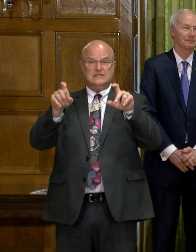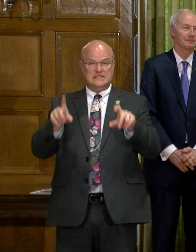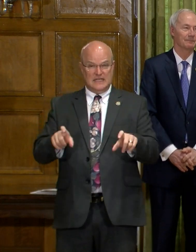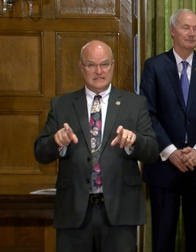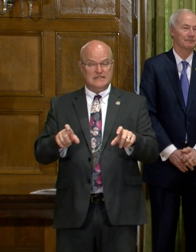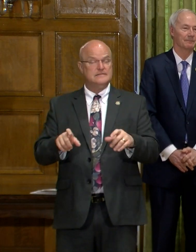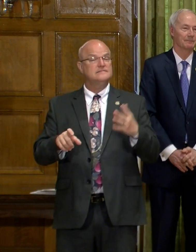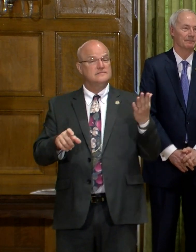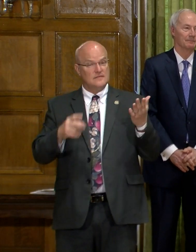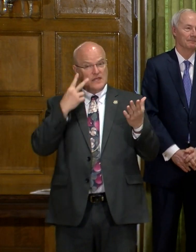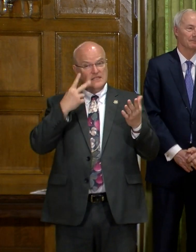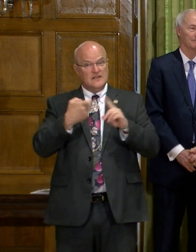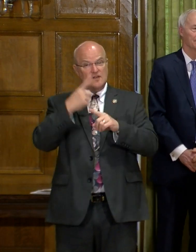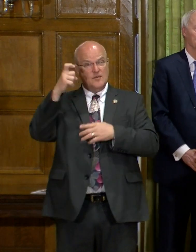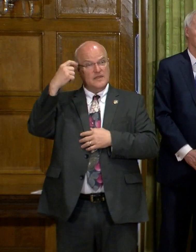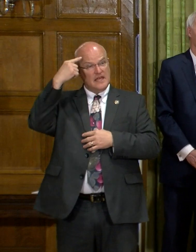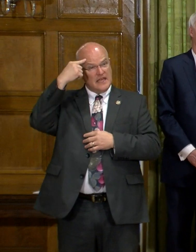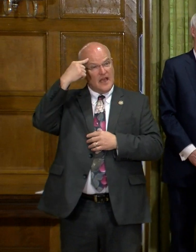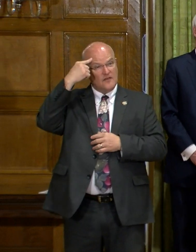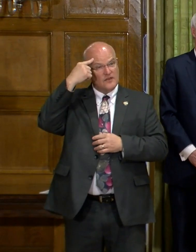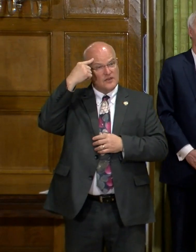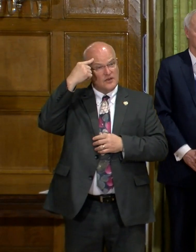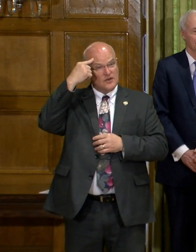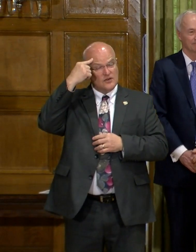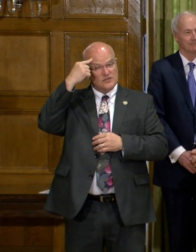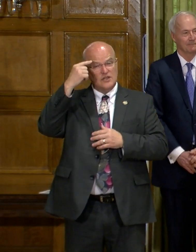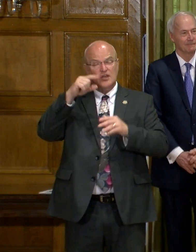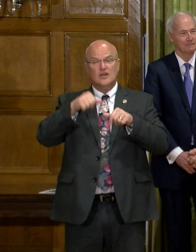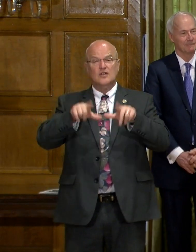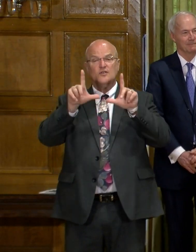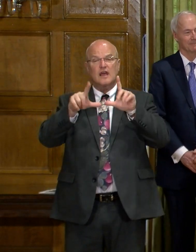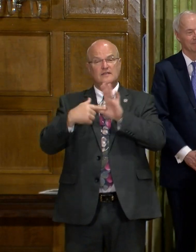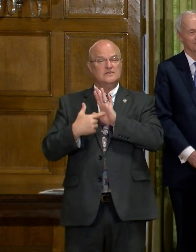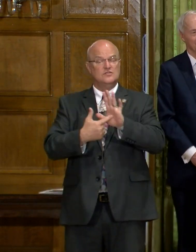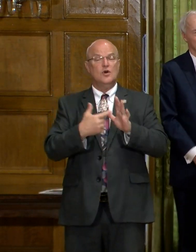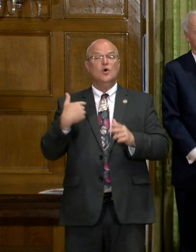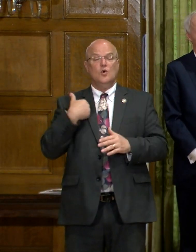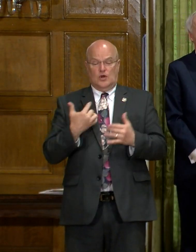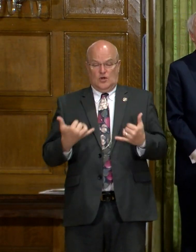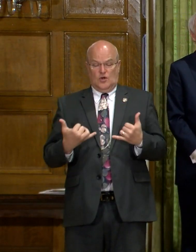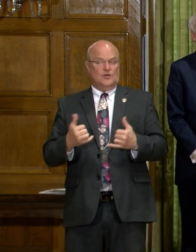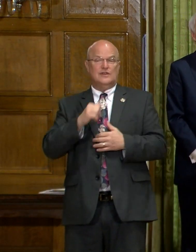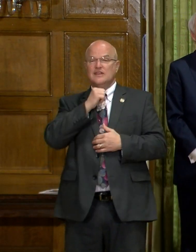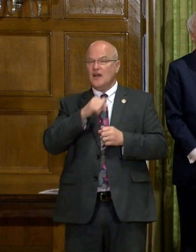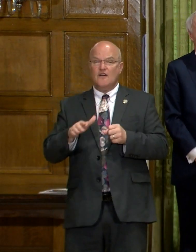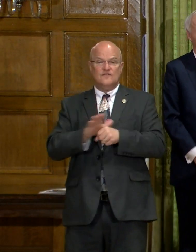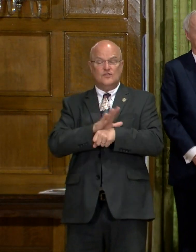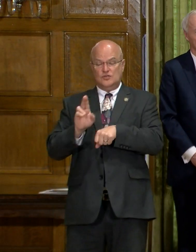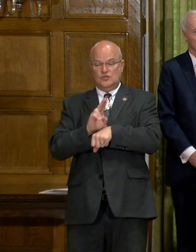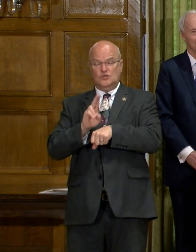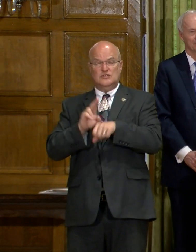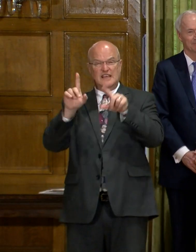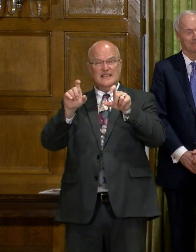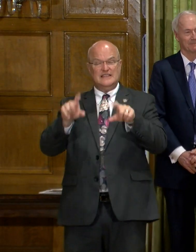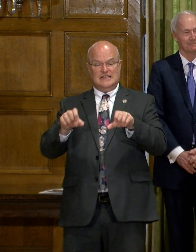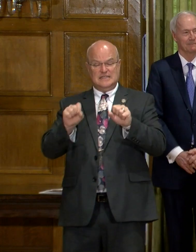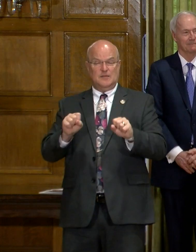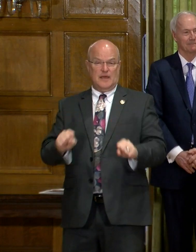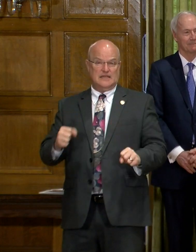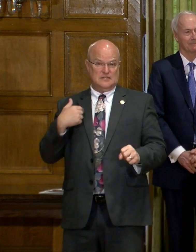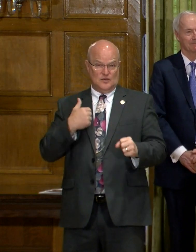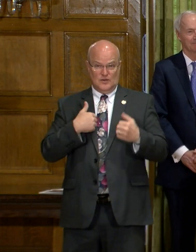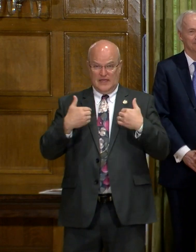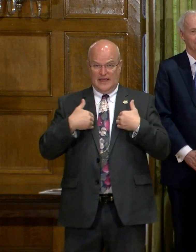testing. And as you can see from the Governor's graphs that he showed, we are currently not fully utilizing the testing